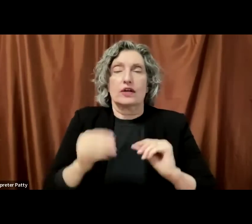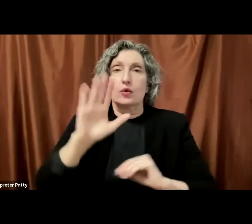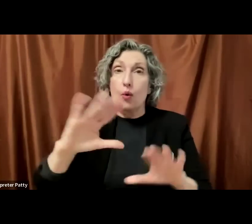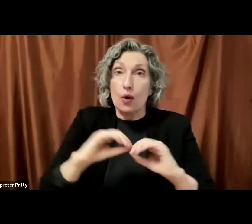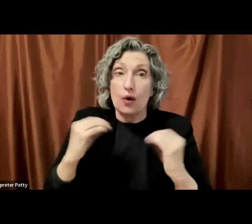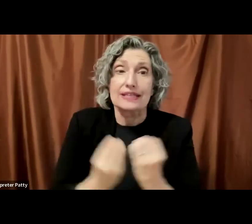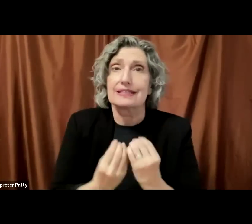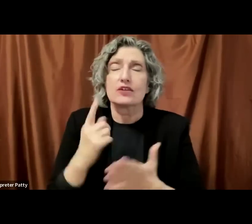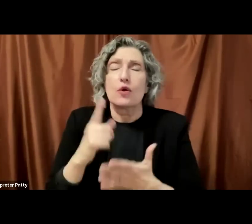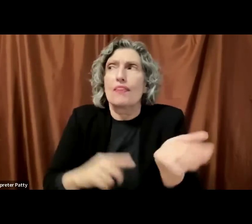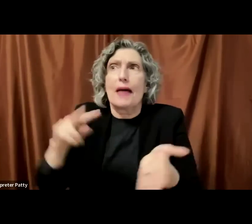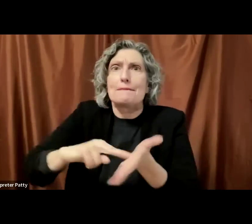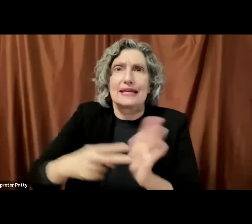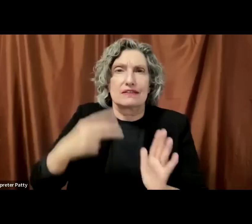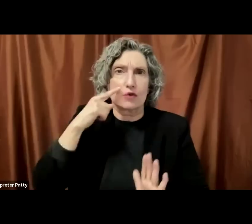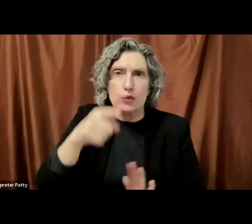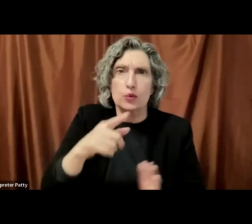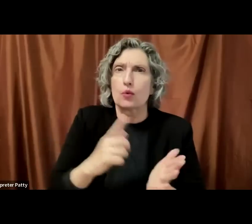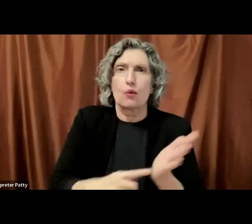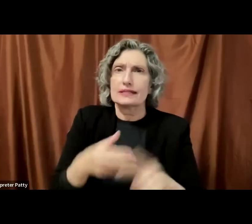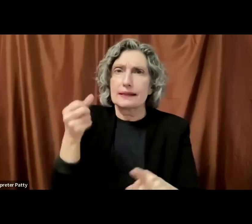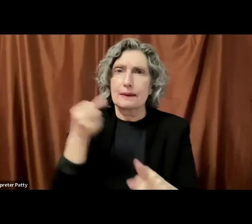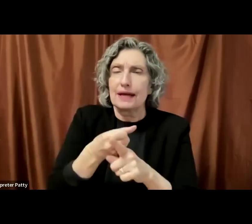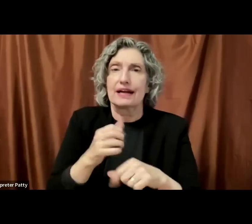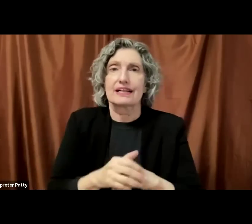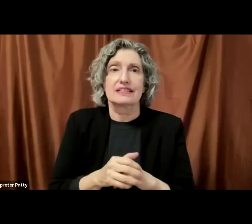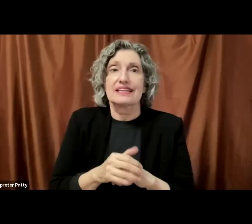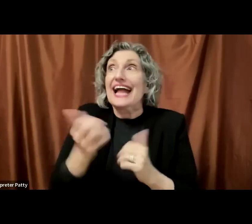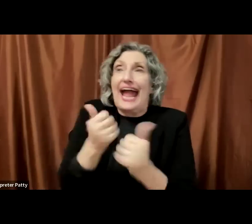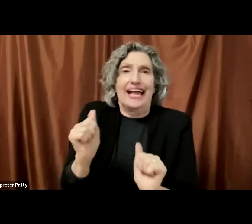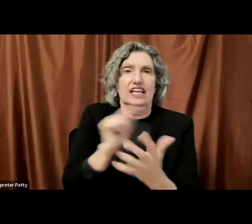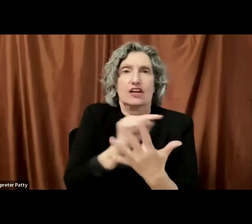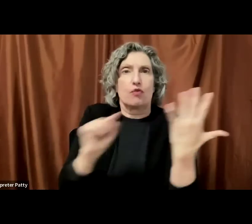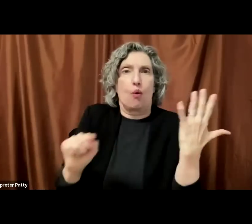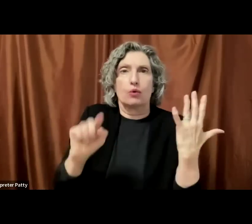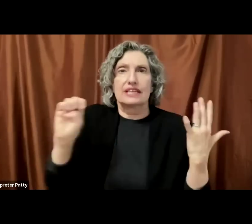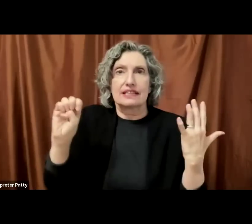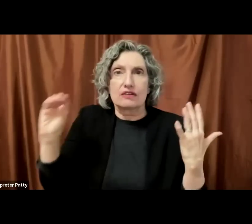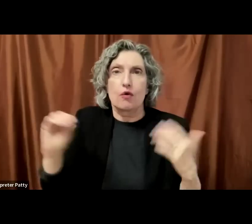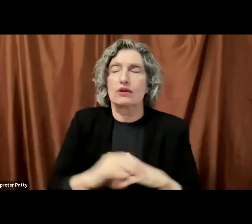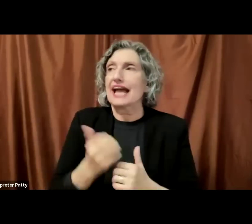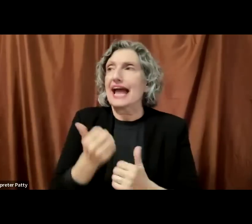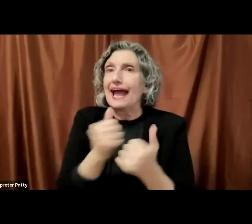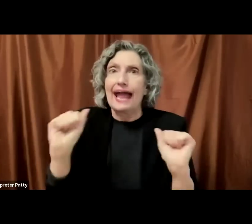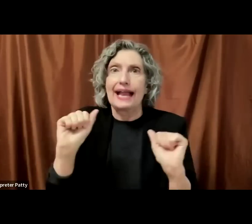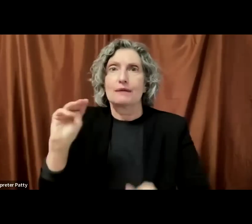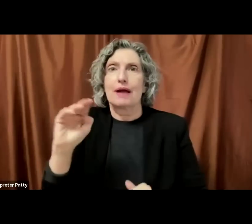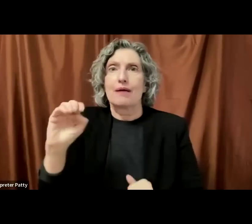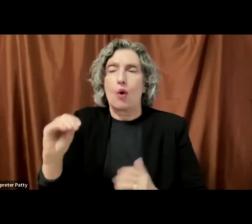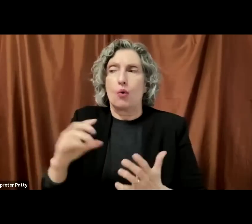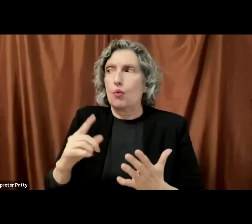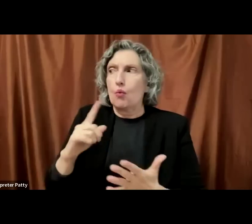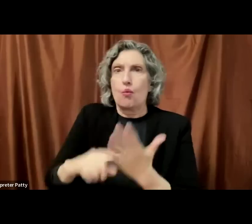this is affecting you. How any of the executive orders are affecting you, how any of the memos are affecting you, how this is actually